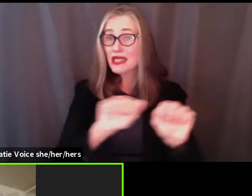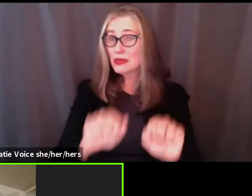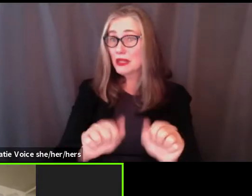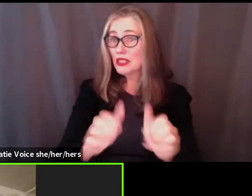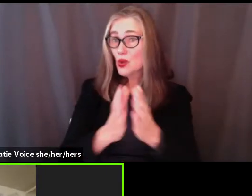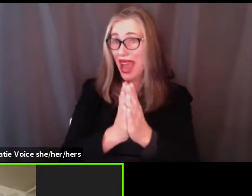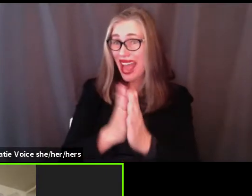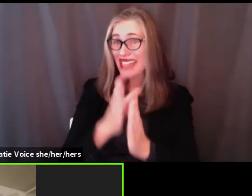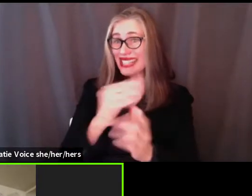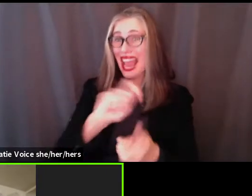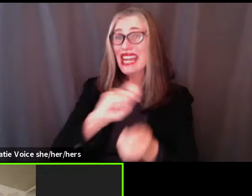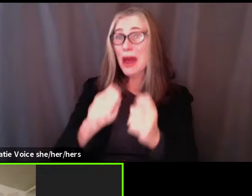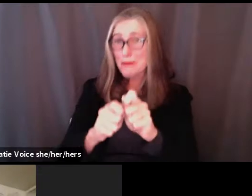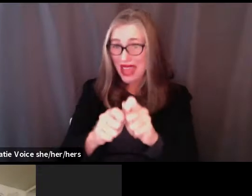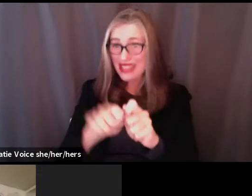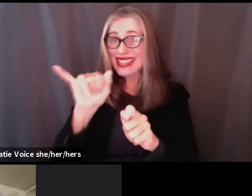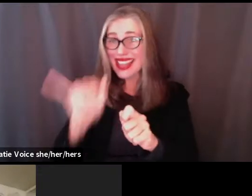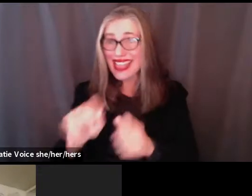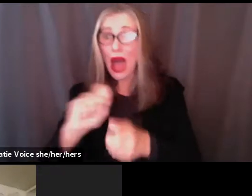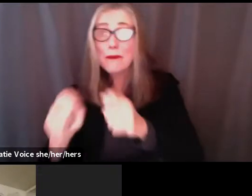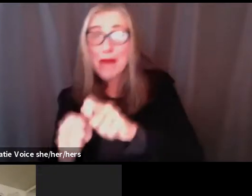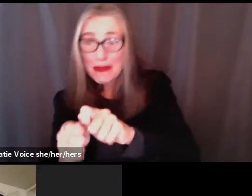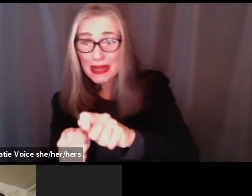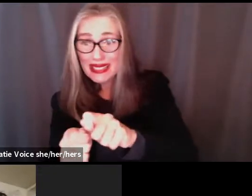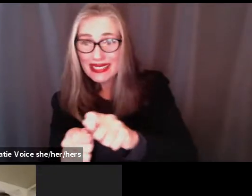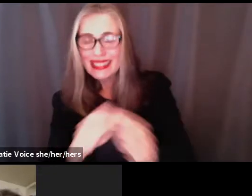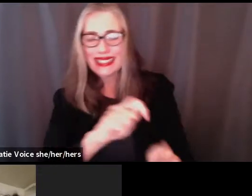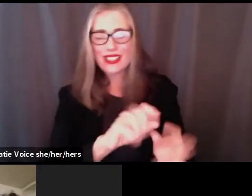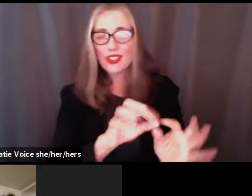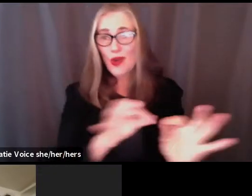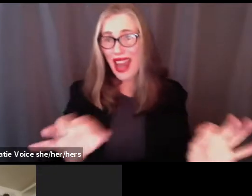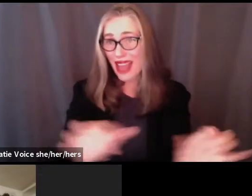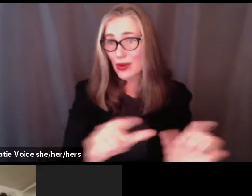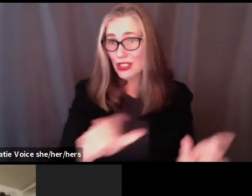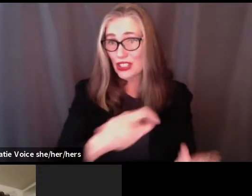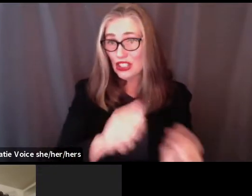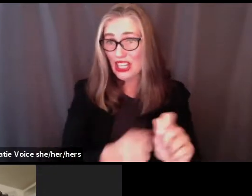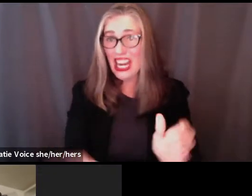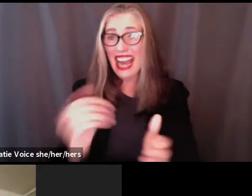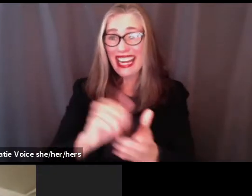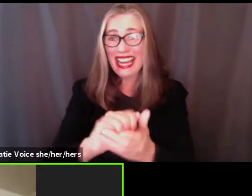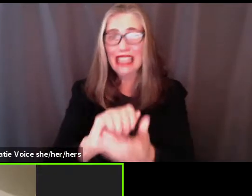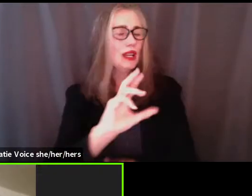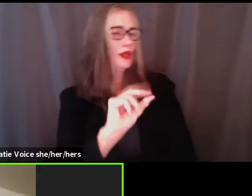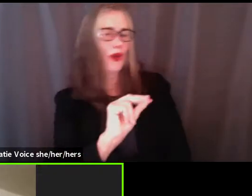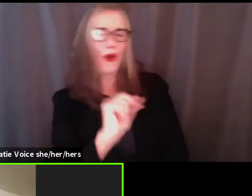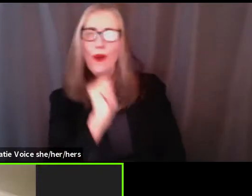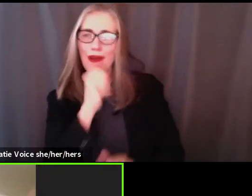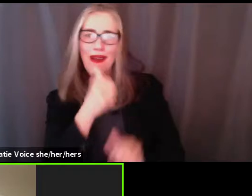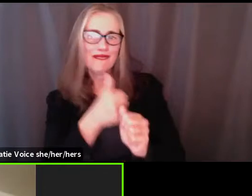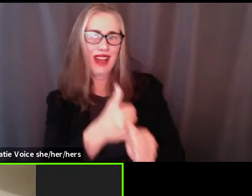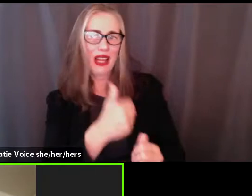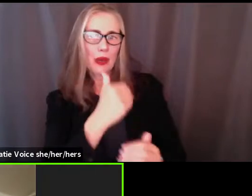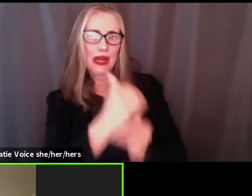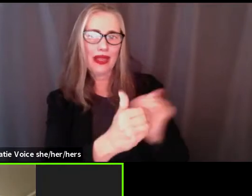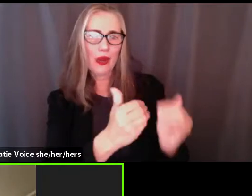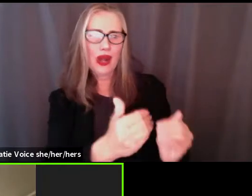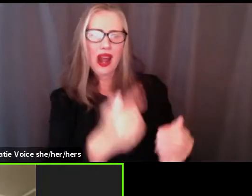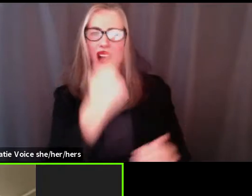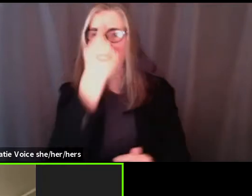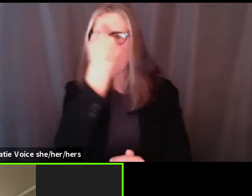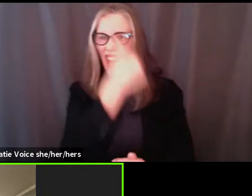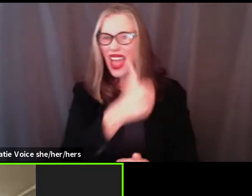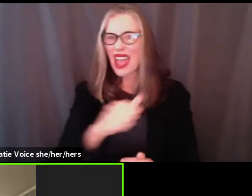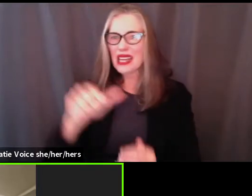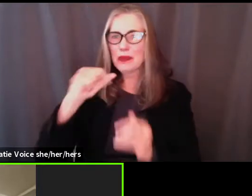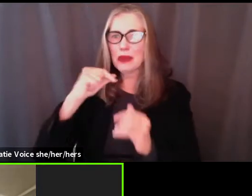amend to that amendment? No, not in order. All right, I'm sorry, I was confused. I thought anyone who was pro or con